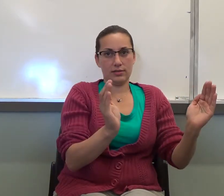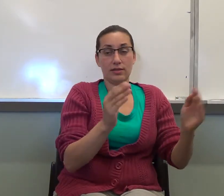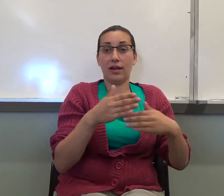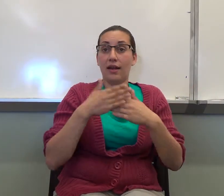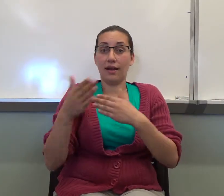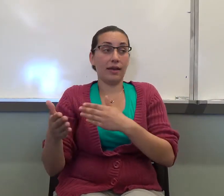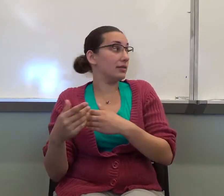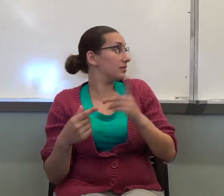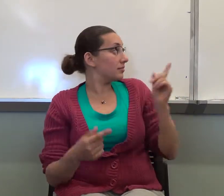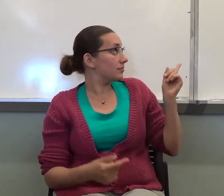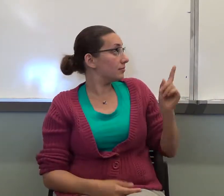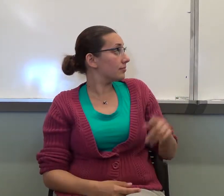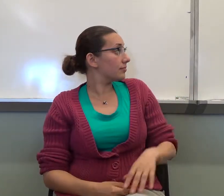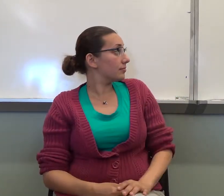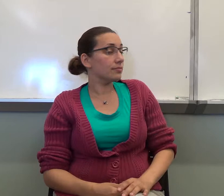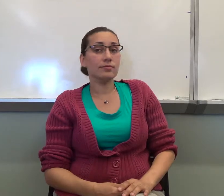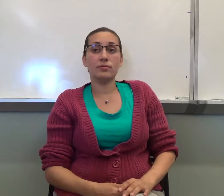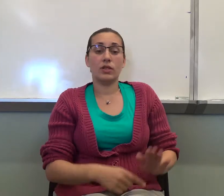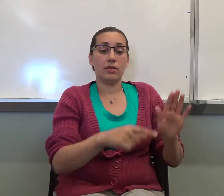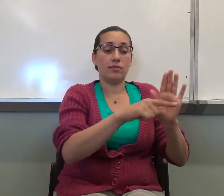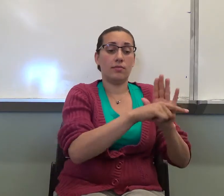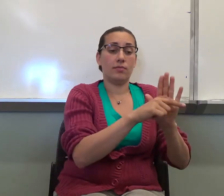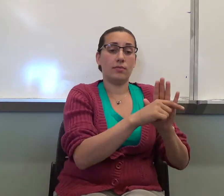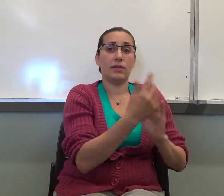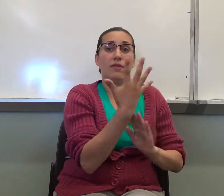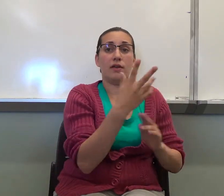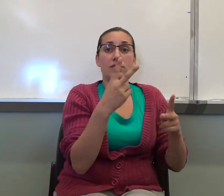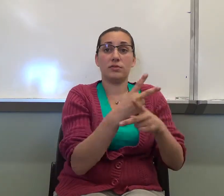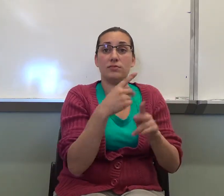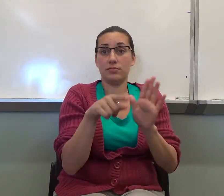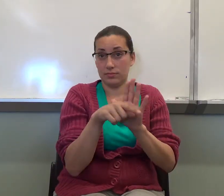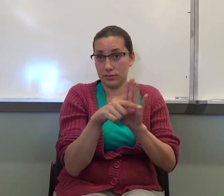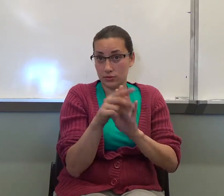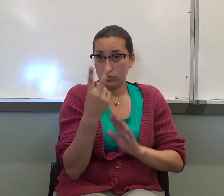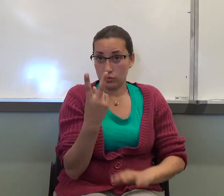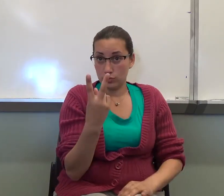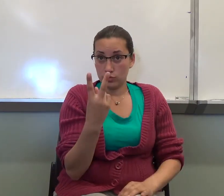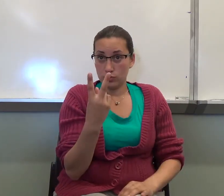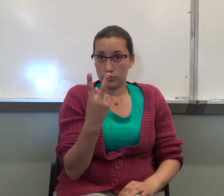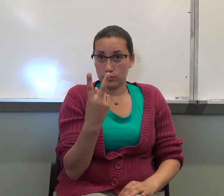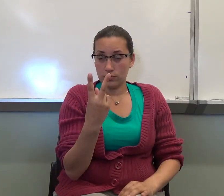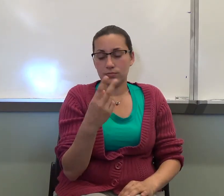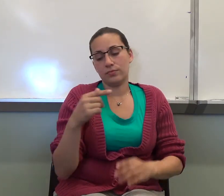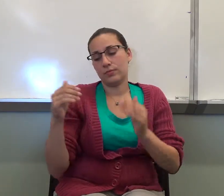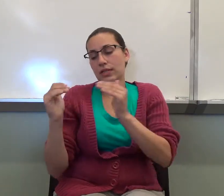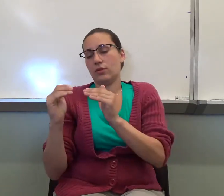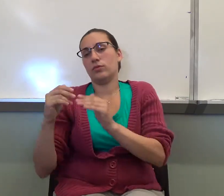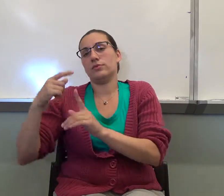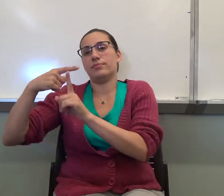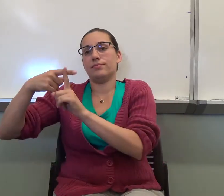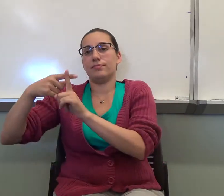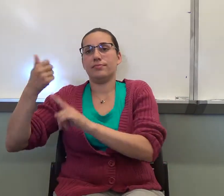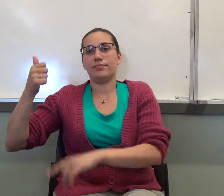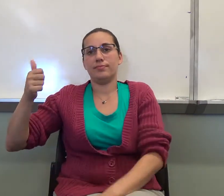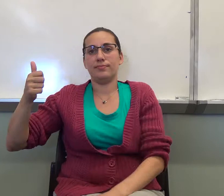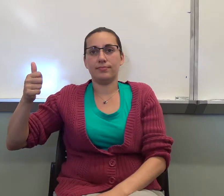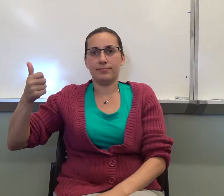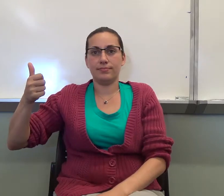Okay? Minus 5 times minus 2, according to the rules of signs, is a plus 10. Now here I've got plus.